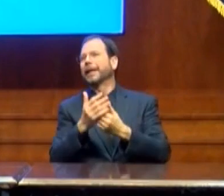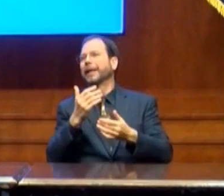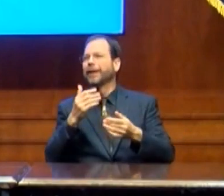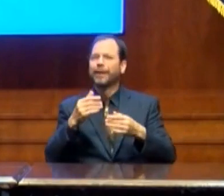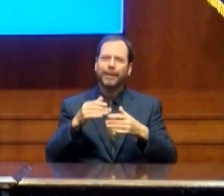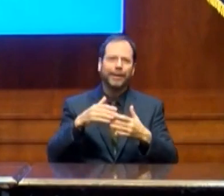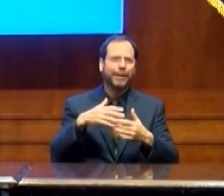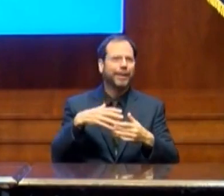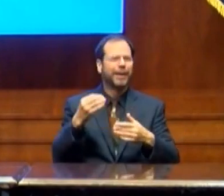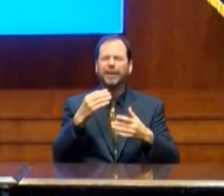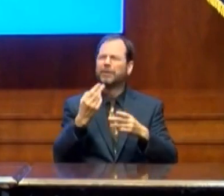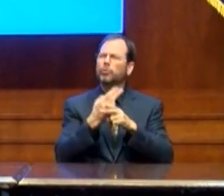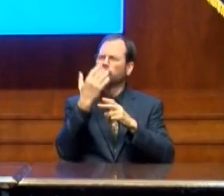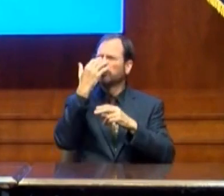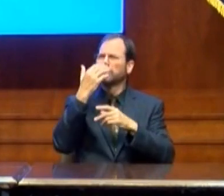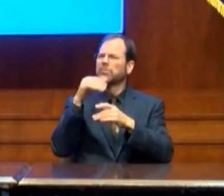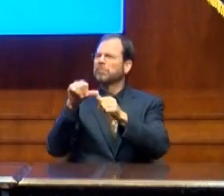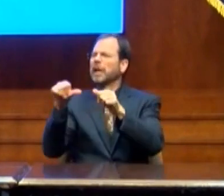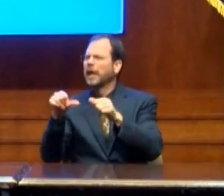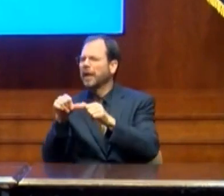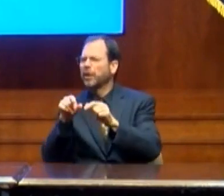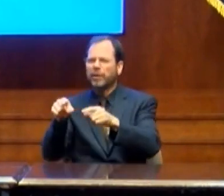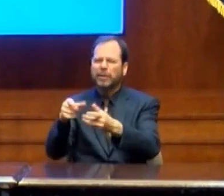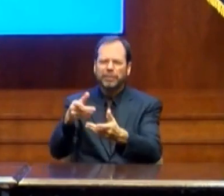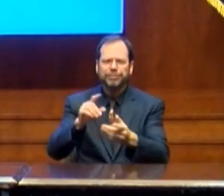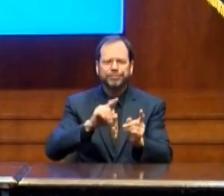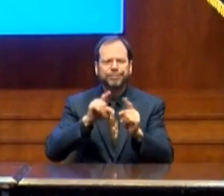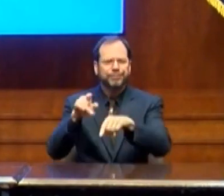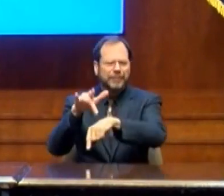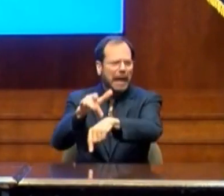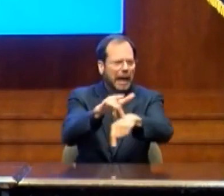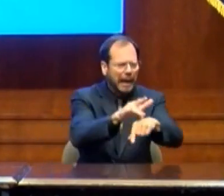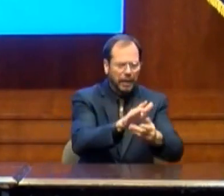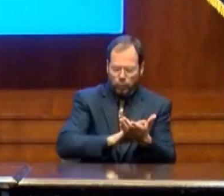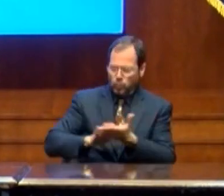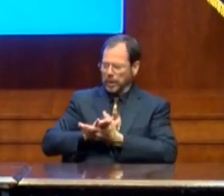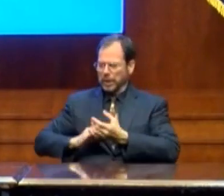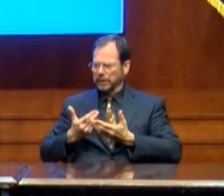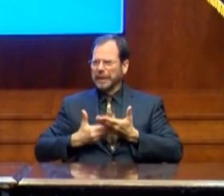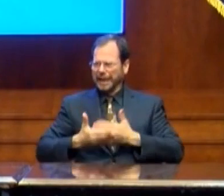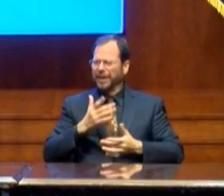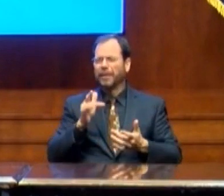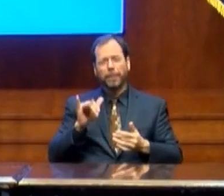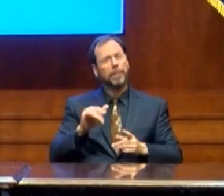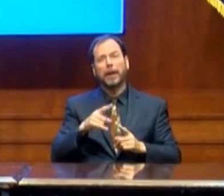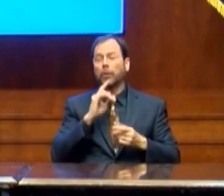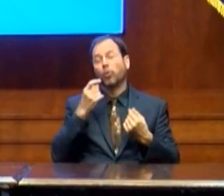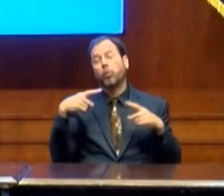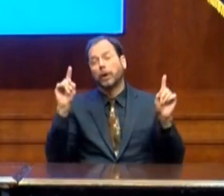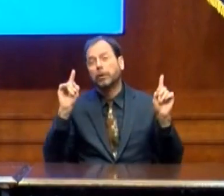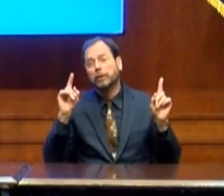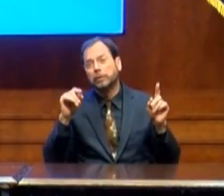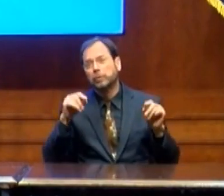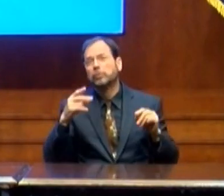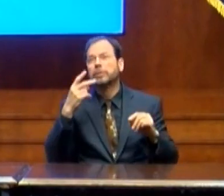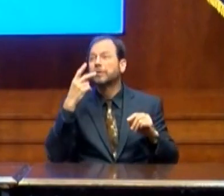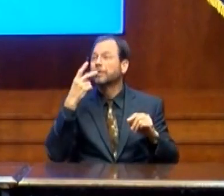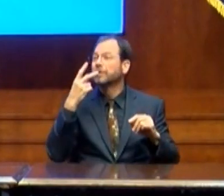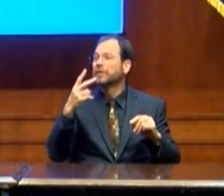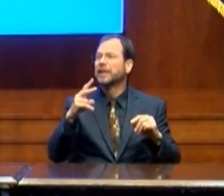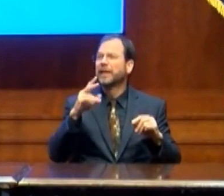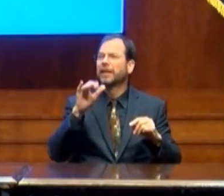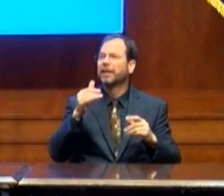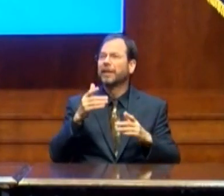the sanitation of common areas, the things that we touch in common with each other. Those things are working. You saw